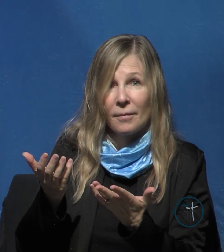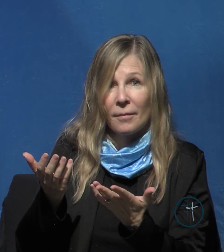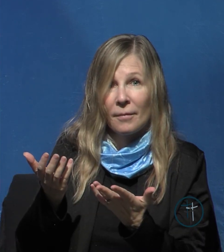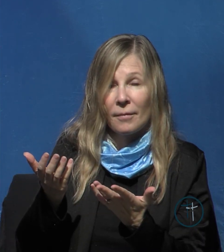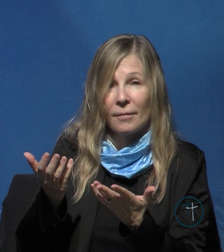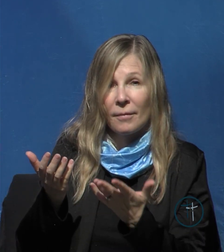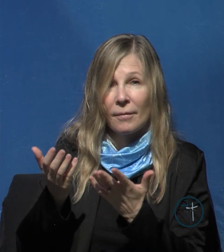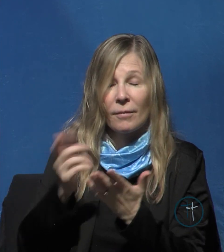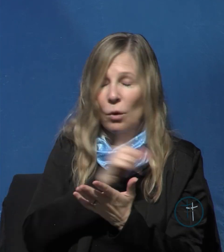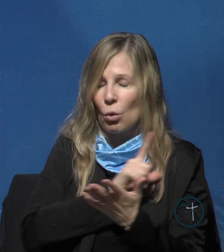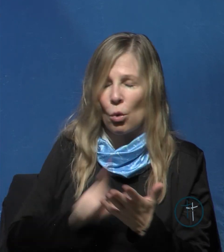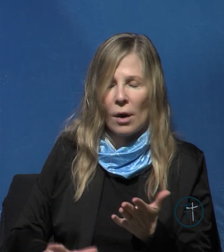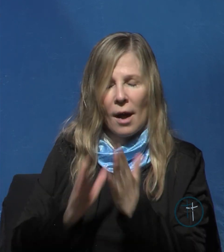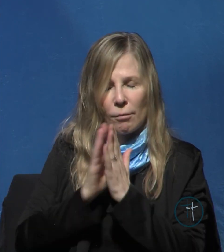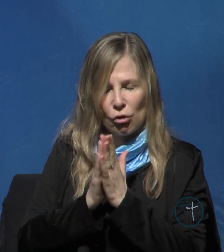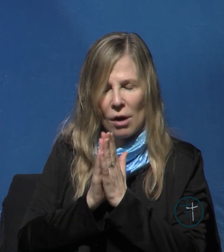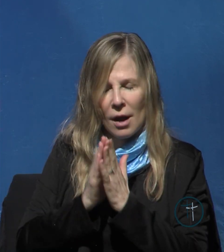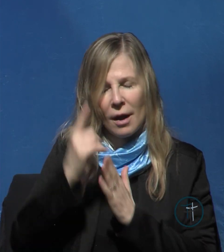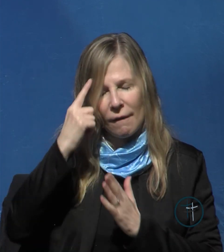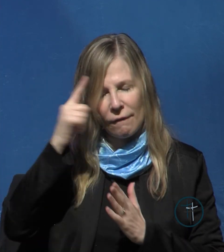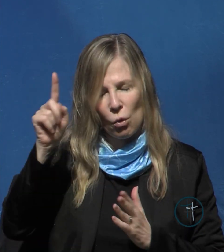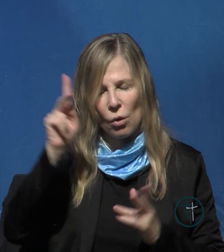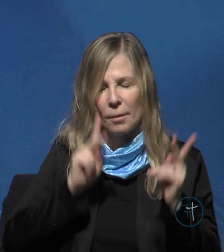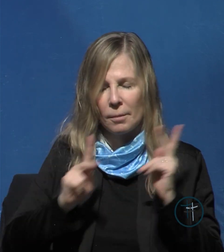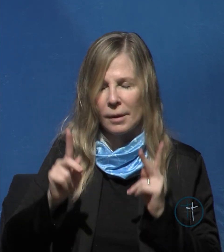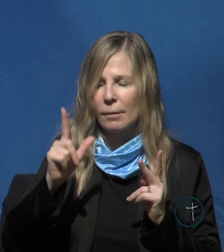And Lord, I pray this morning for those who